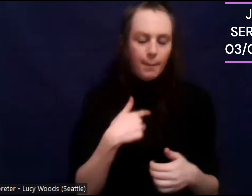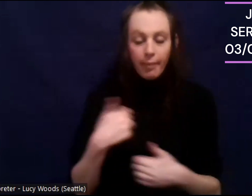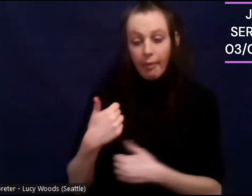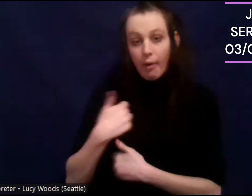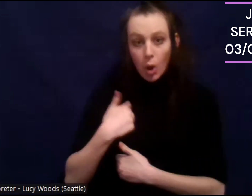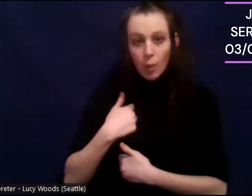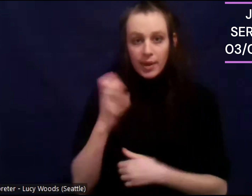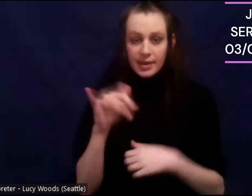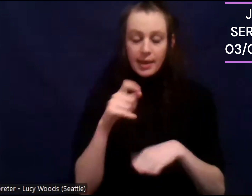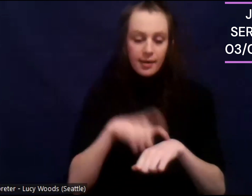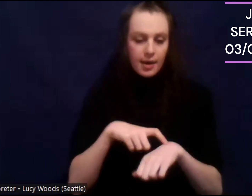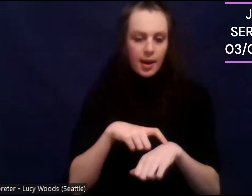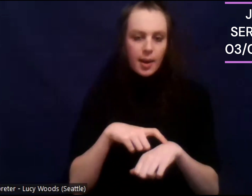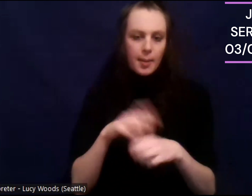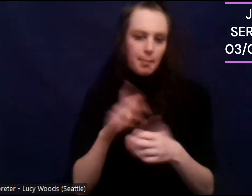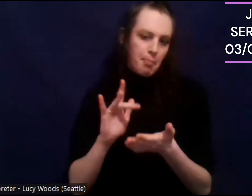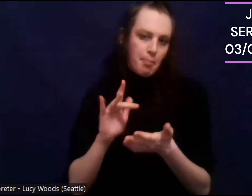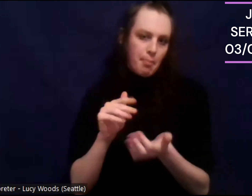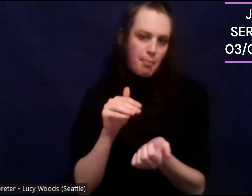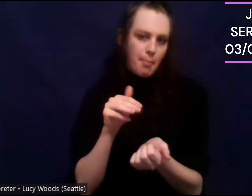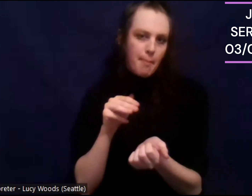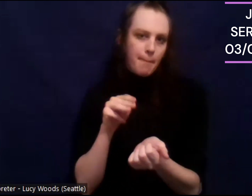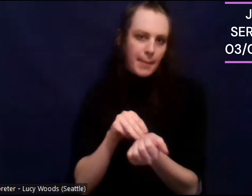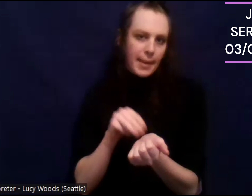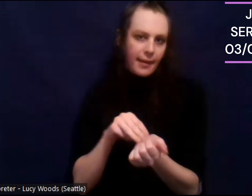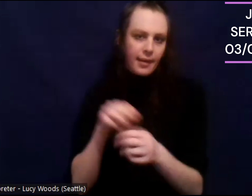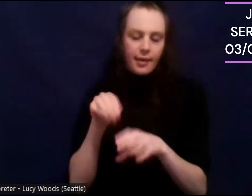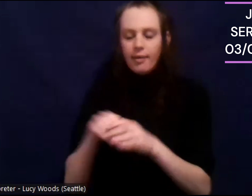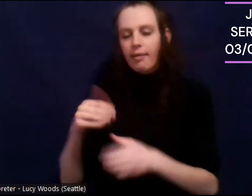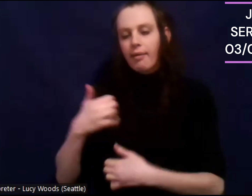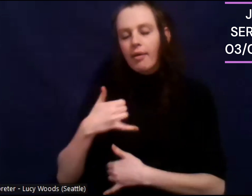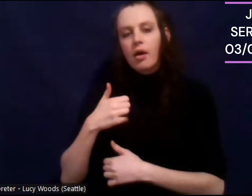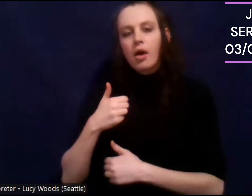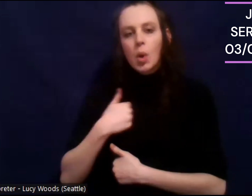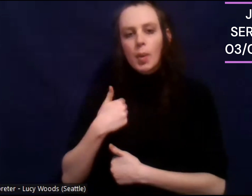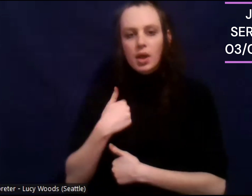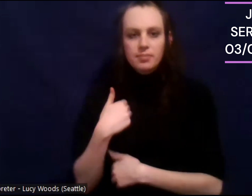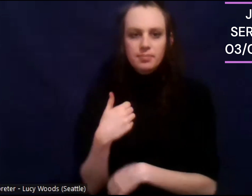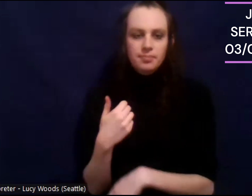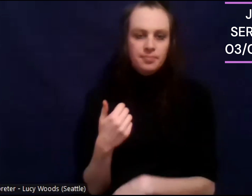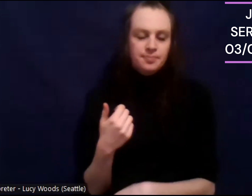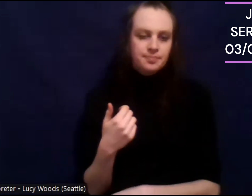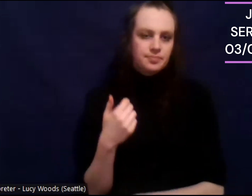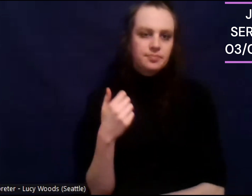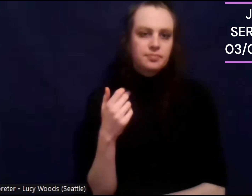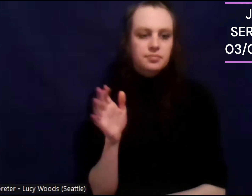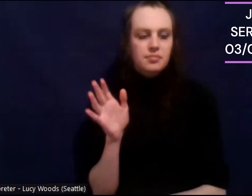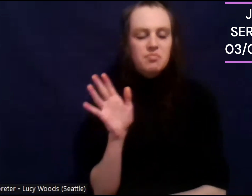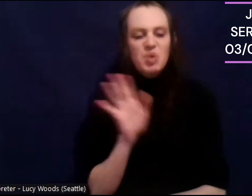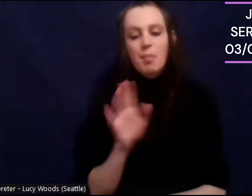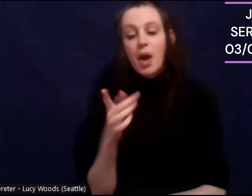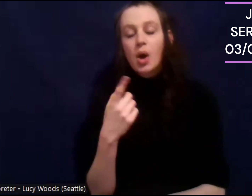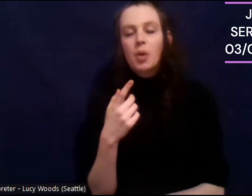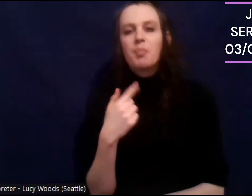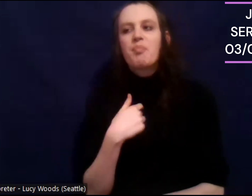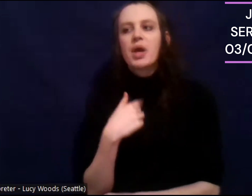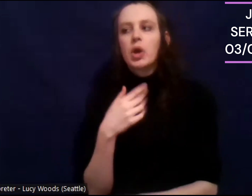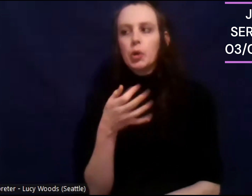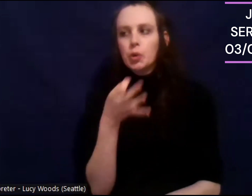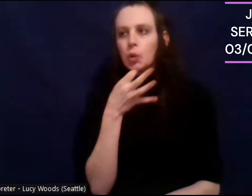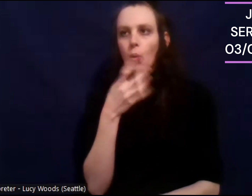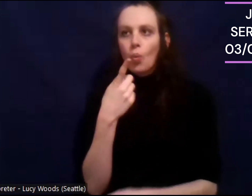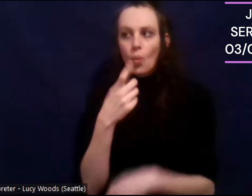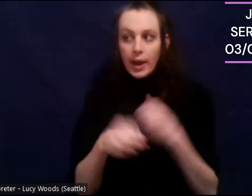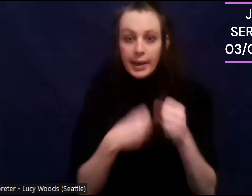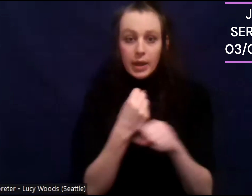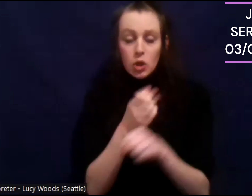army. And after about a year, I think it was coming up on my first year of sobriety, and the army